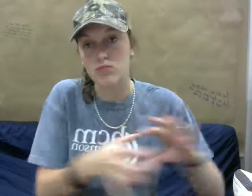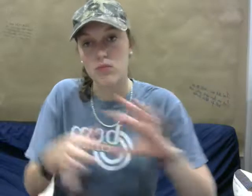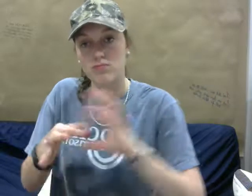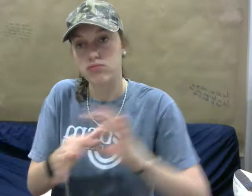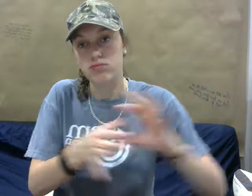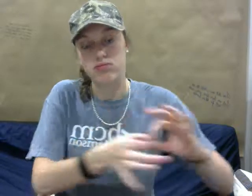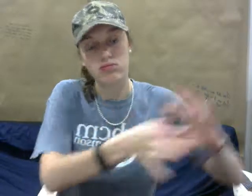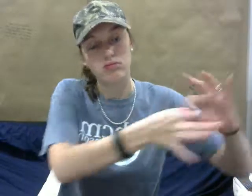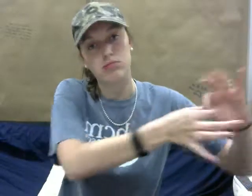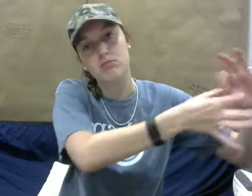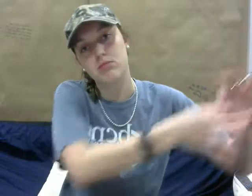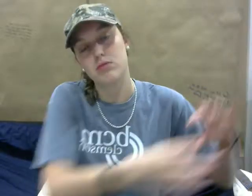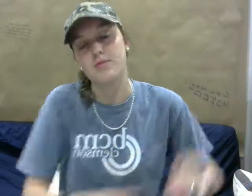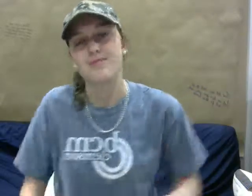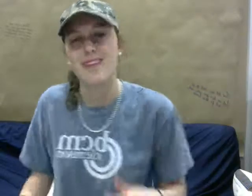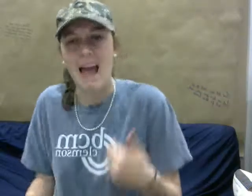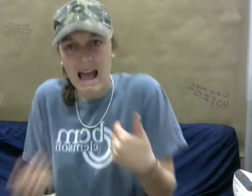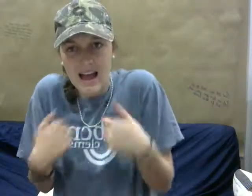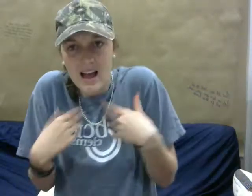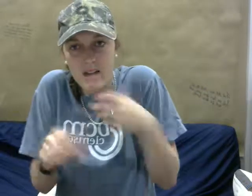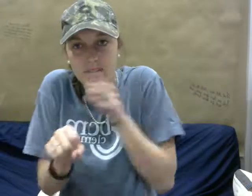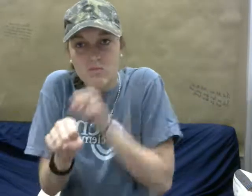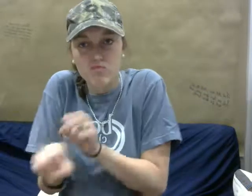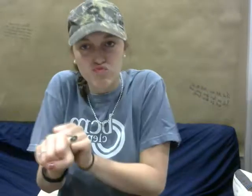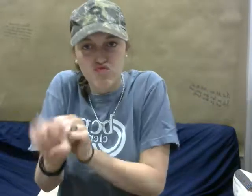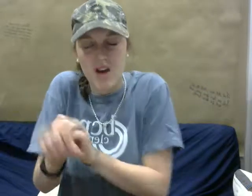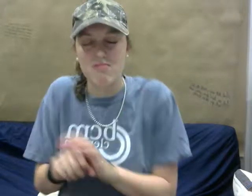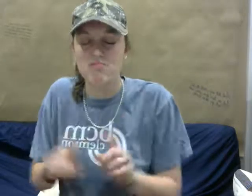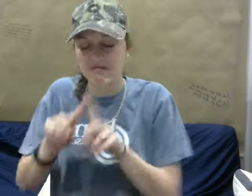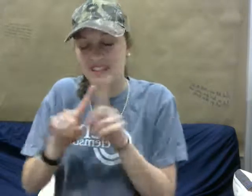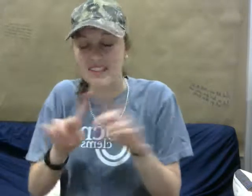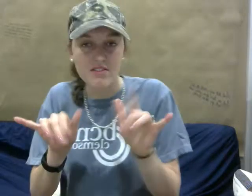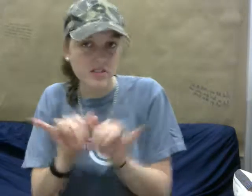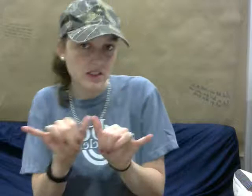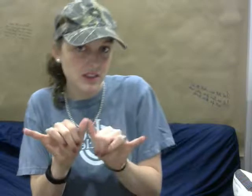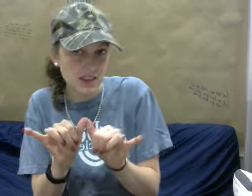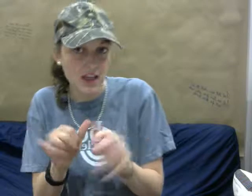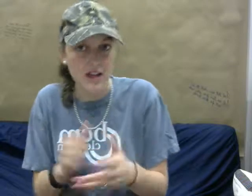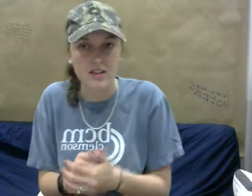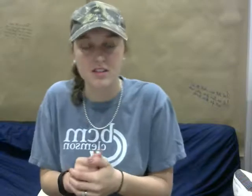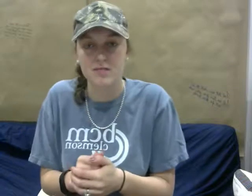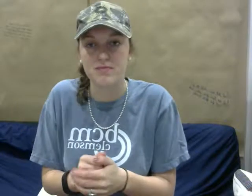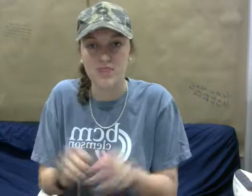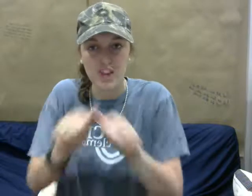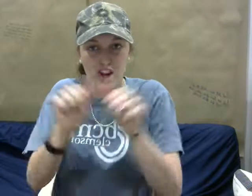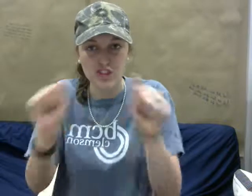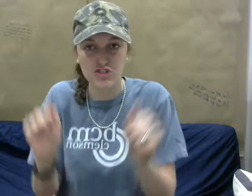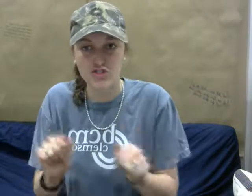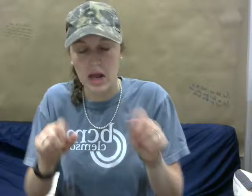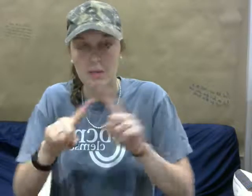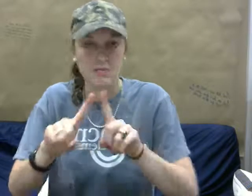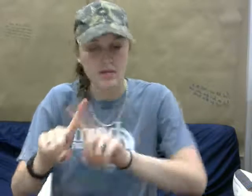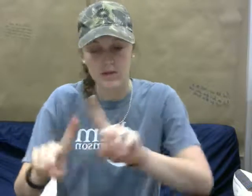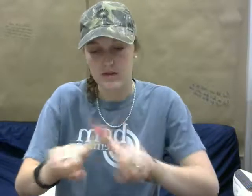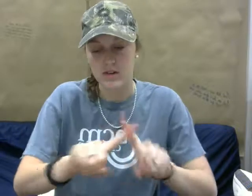thousands of chunks of rock that vary in size and tend to be irregular in shape. Traveling even farther from the